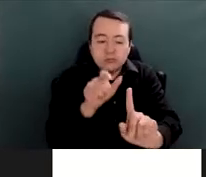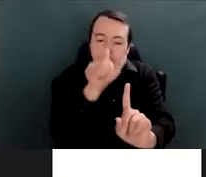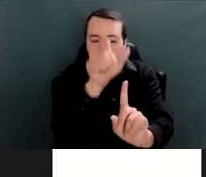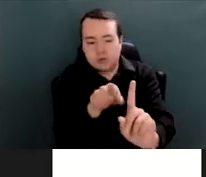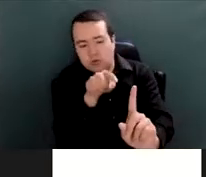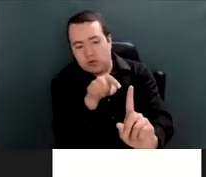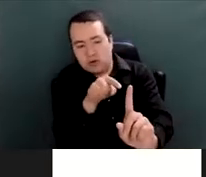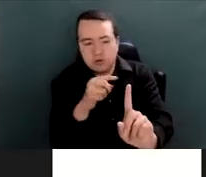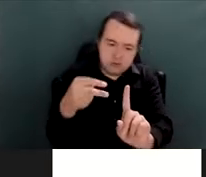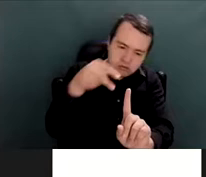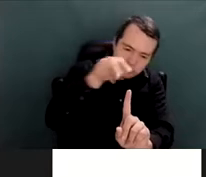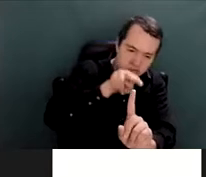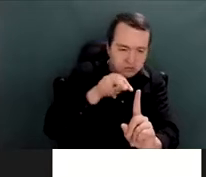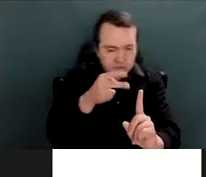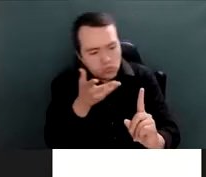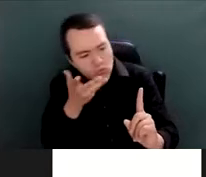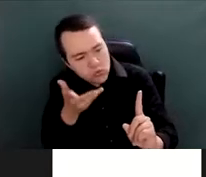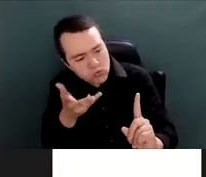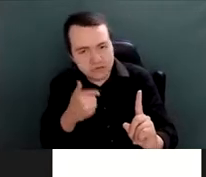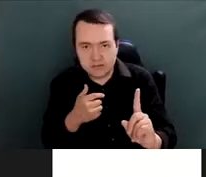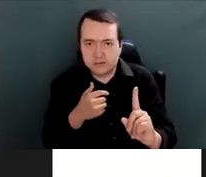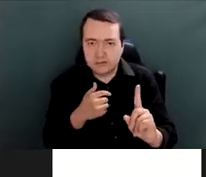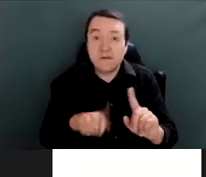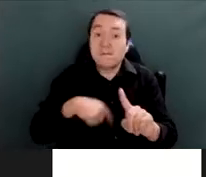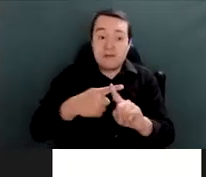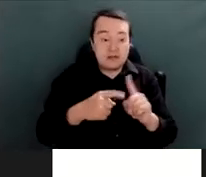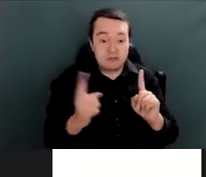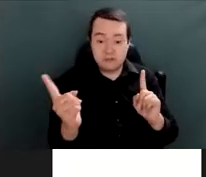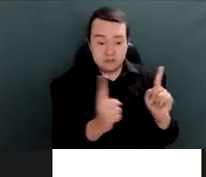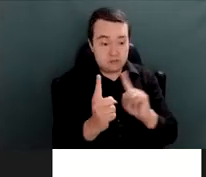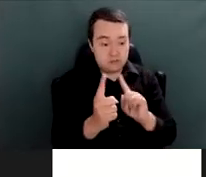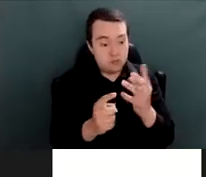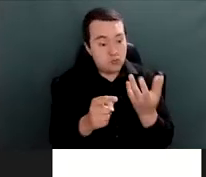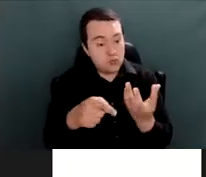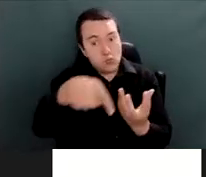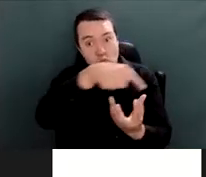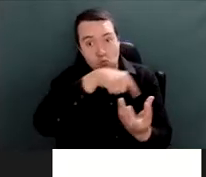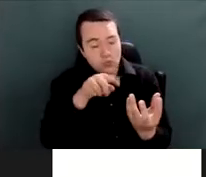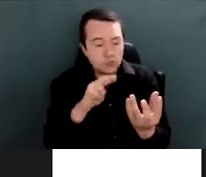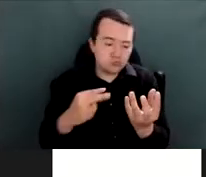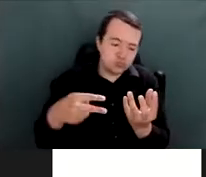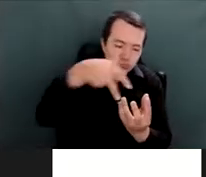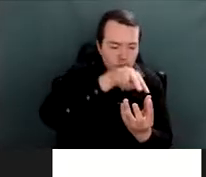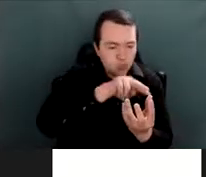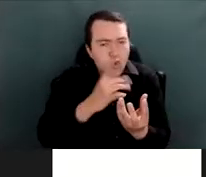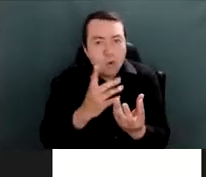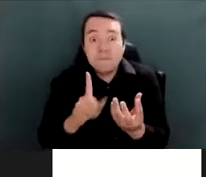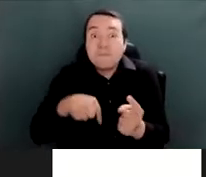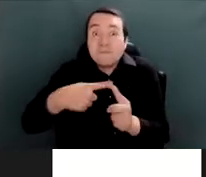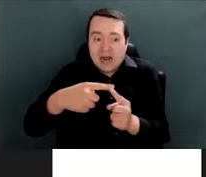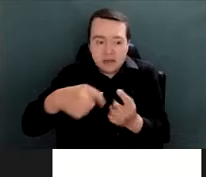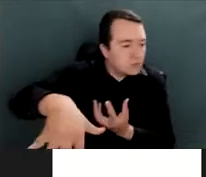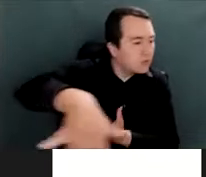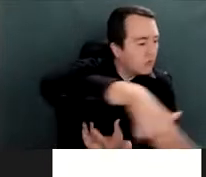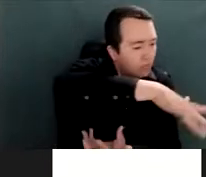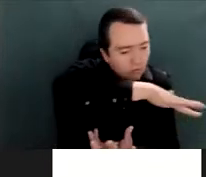person-centered focus with rights, and we need to focus we need to move from the person to the